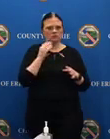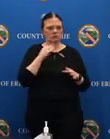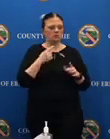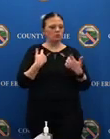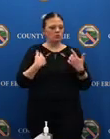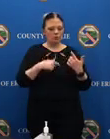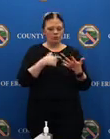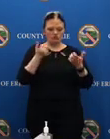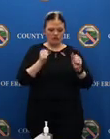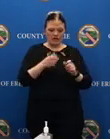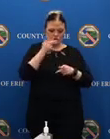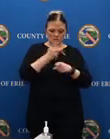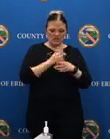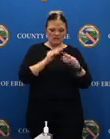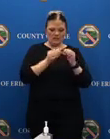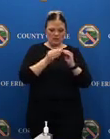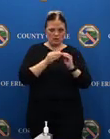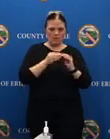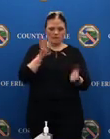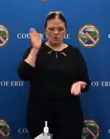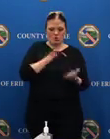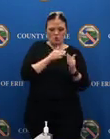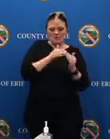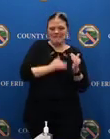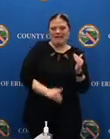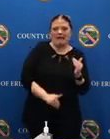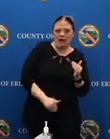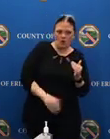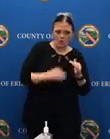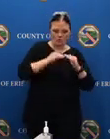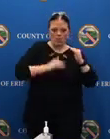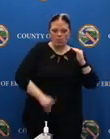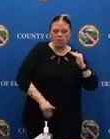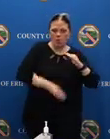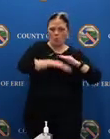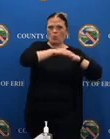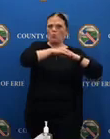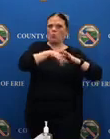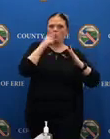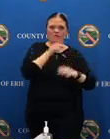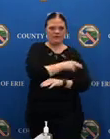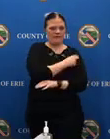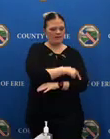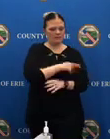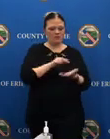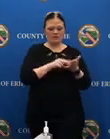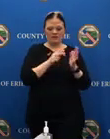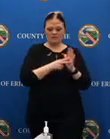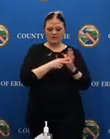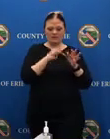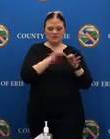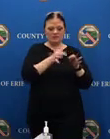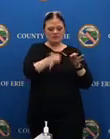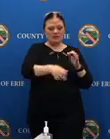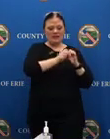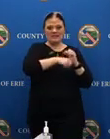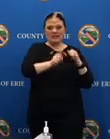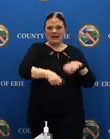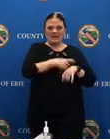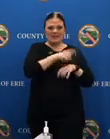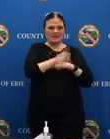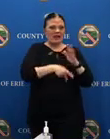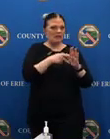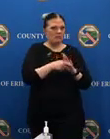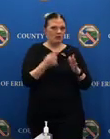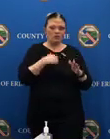down, keep it below what the capacity is for our hospitals, and that's going to mean extending the time period that we have to do